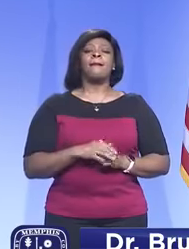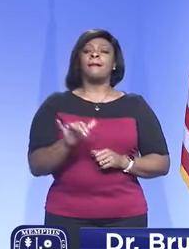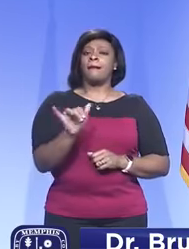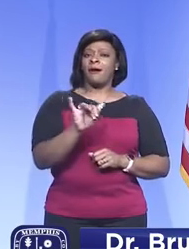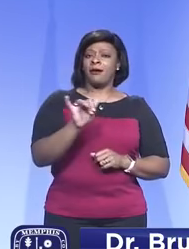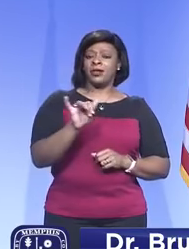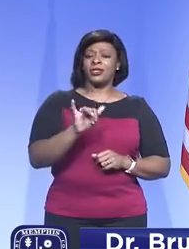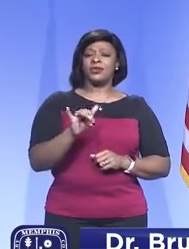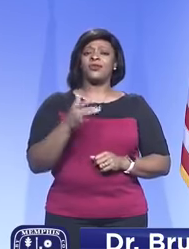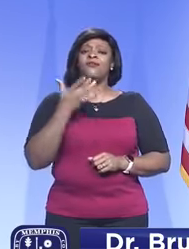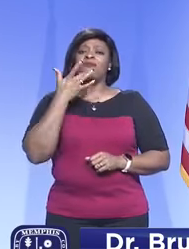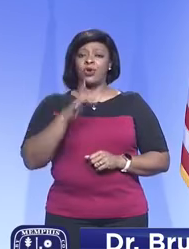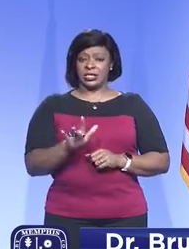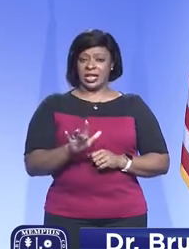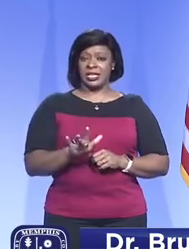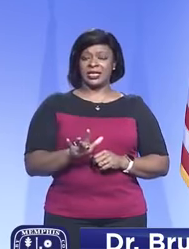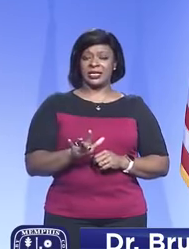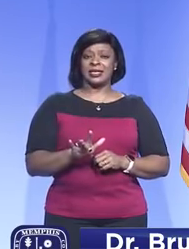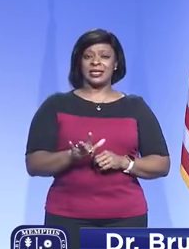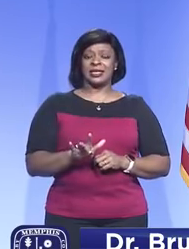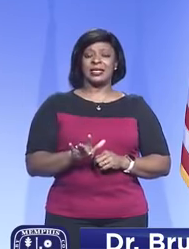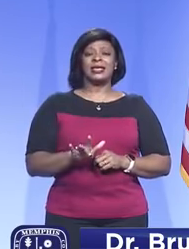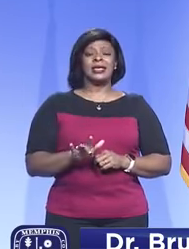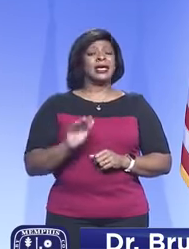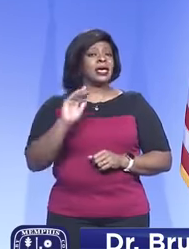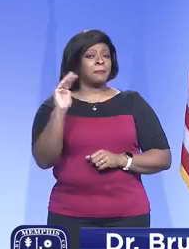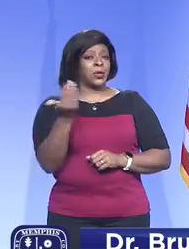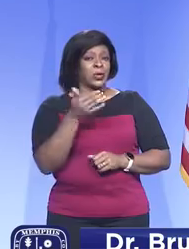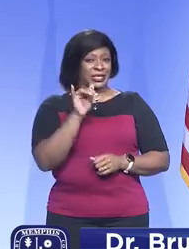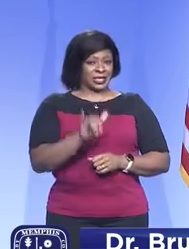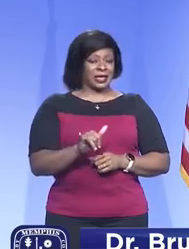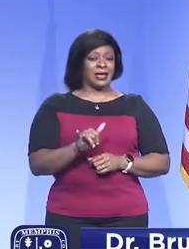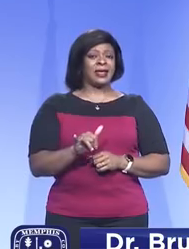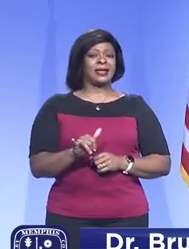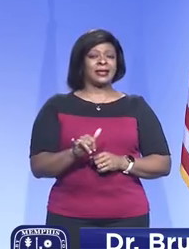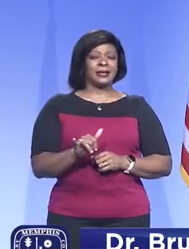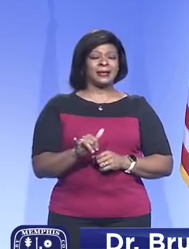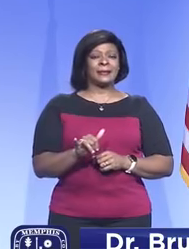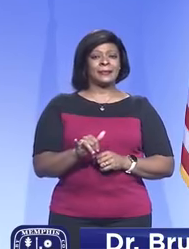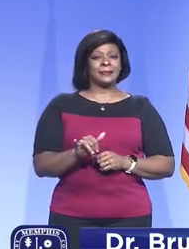also, fortunately, it appears that the